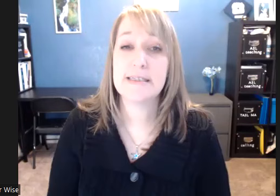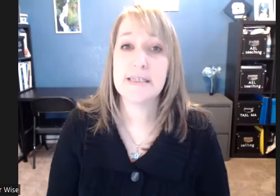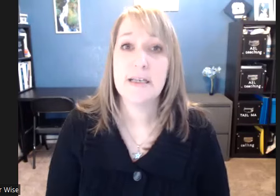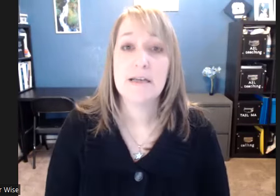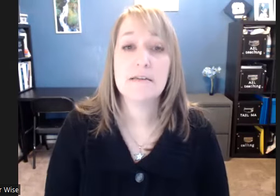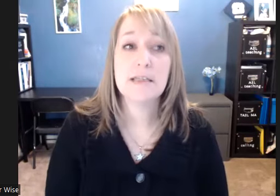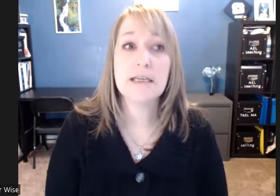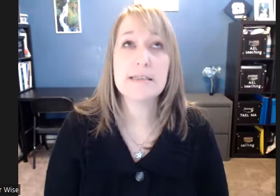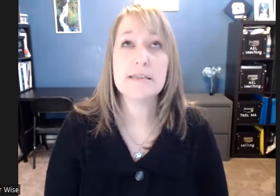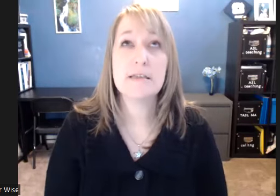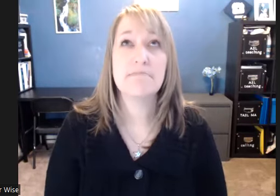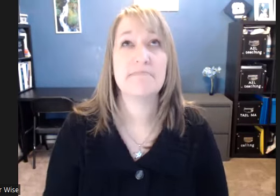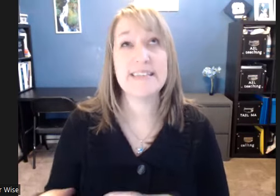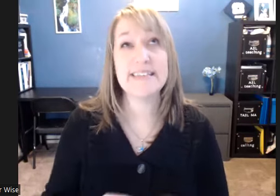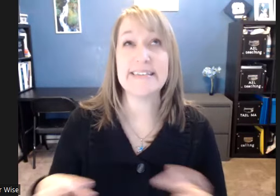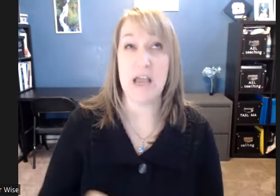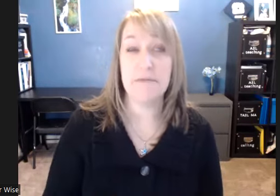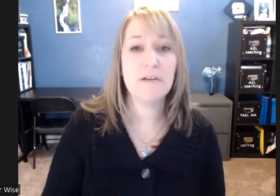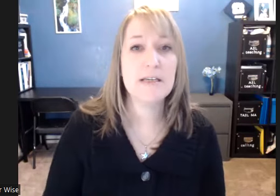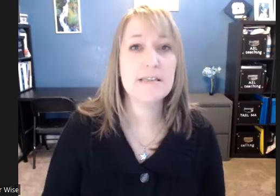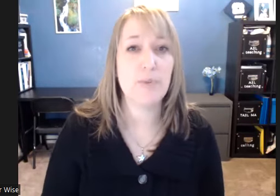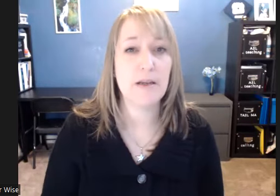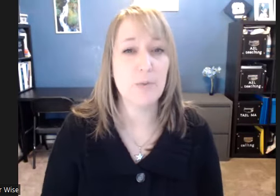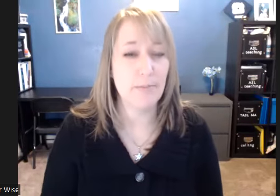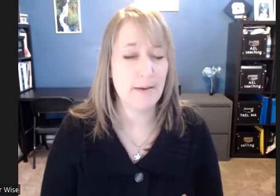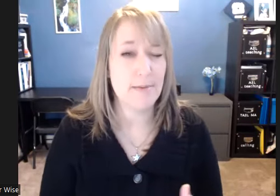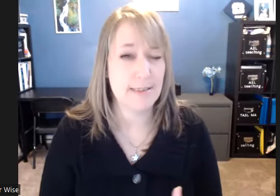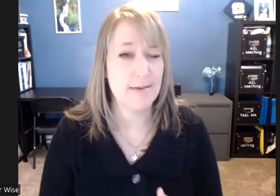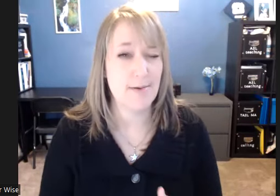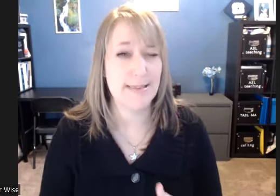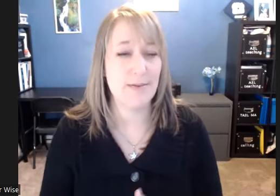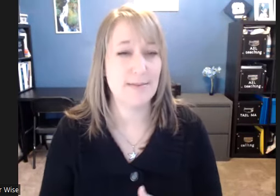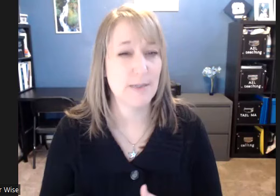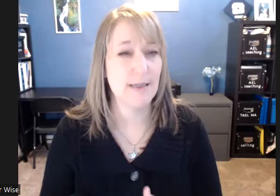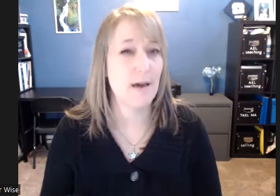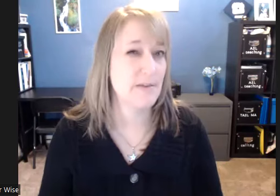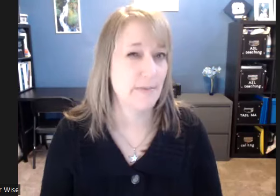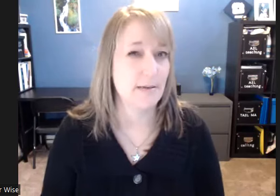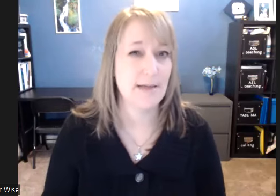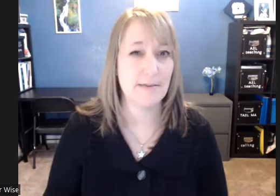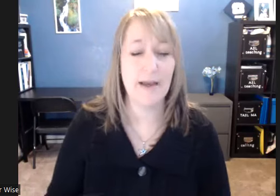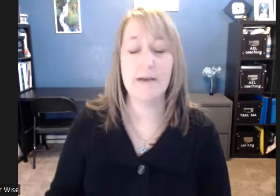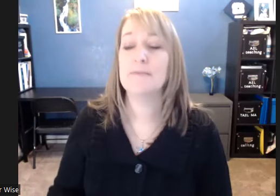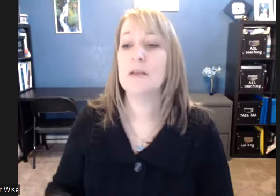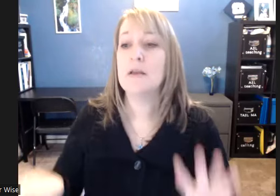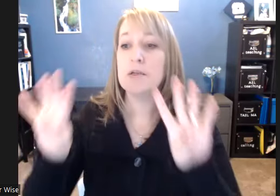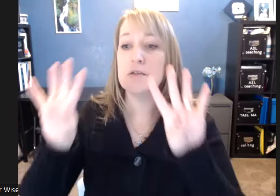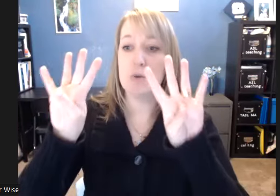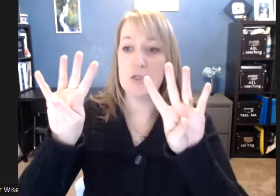List. List. This is the sign for list, but you will be able to notice how this really comes from a classifier. So you want